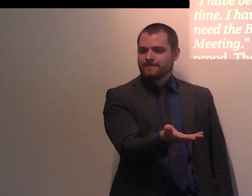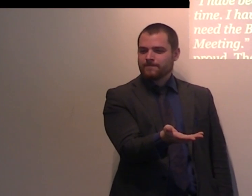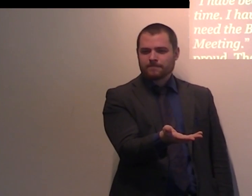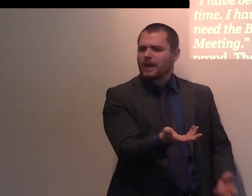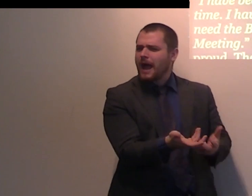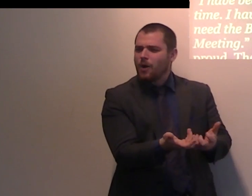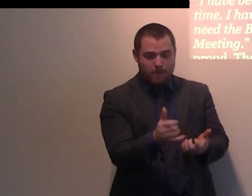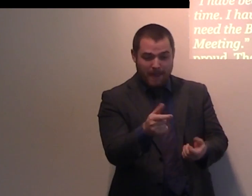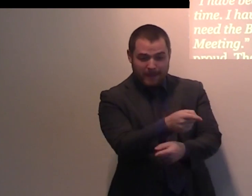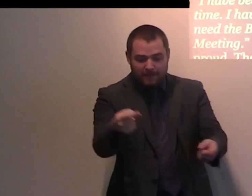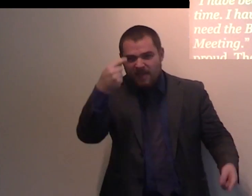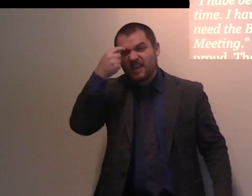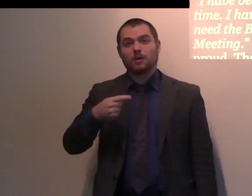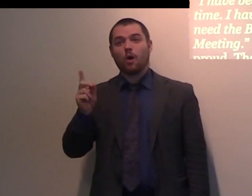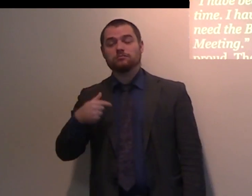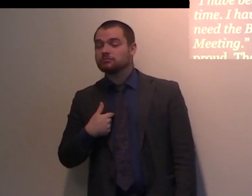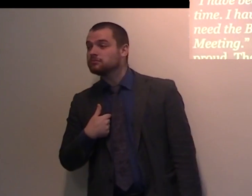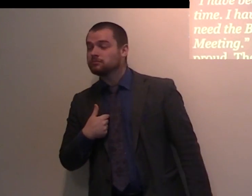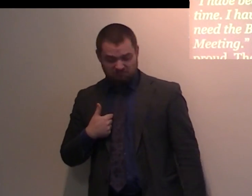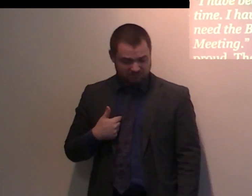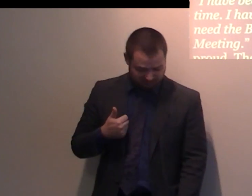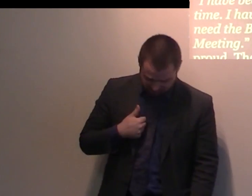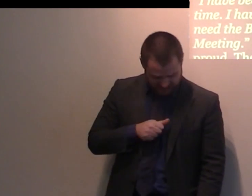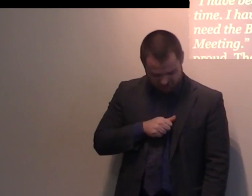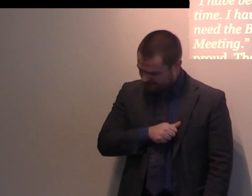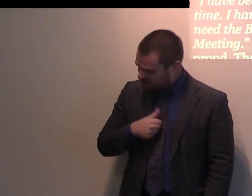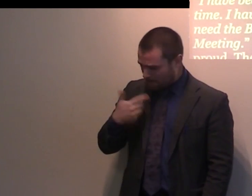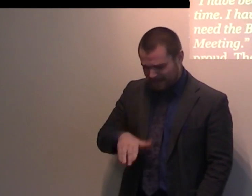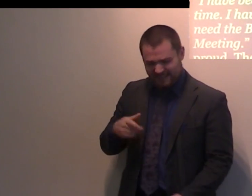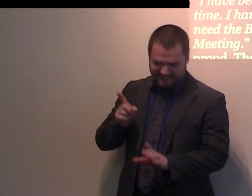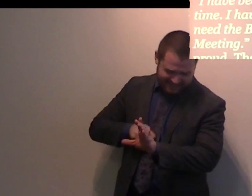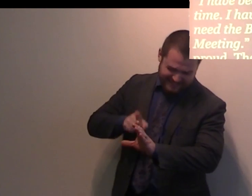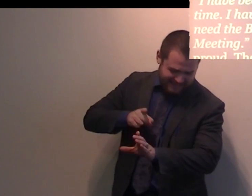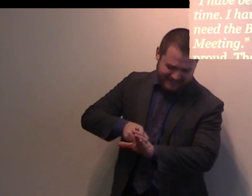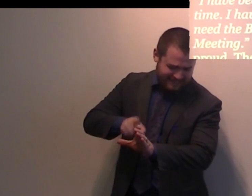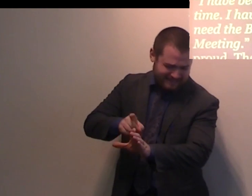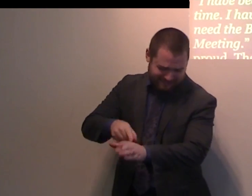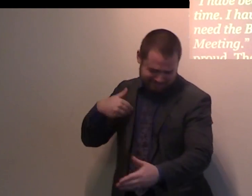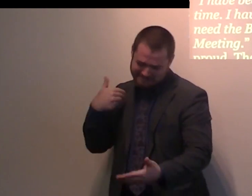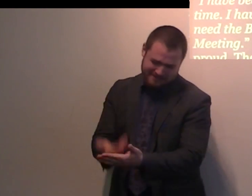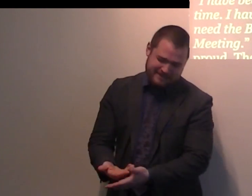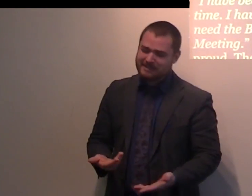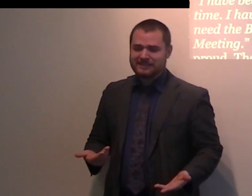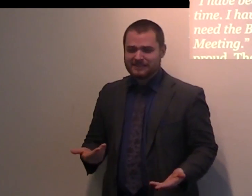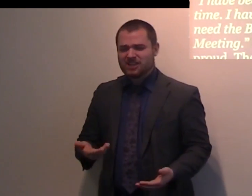Maybe they think, quote, I have been a Christian for a long time. I have learned